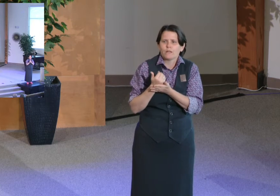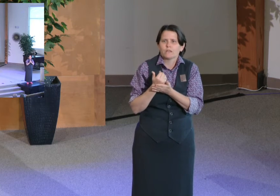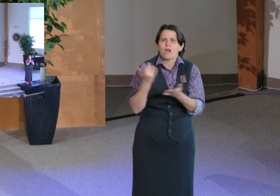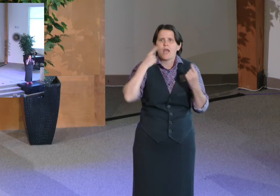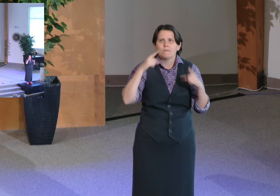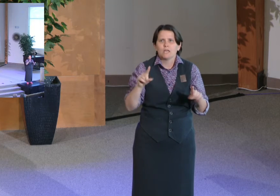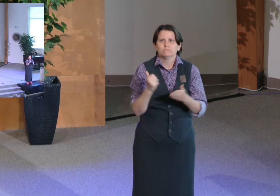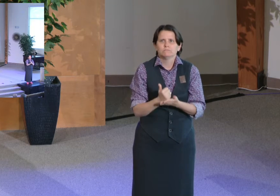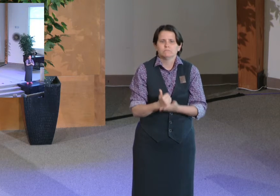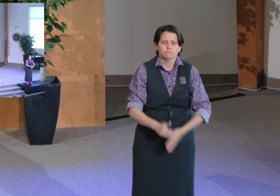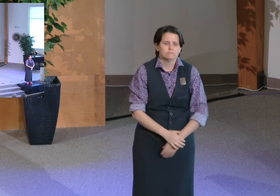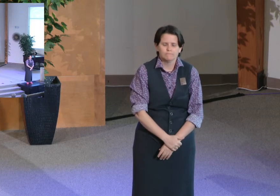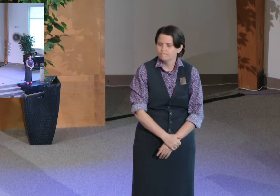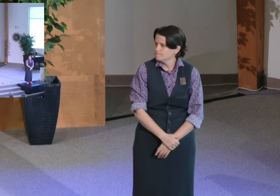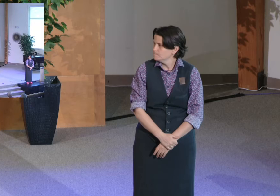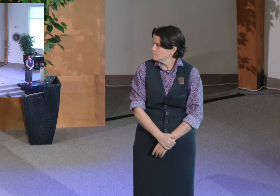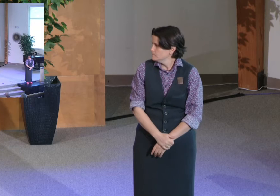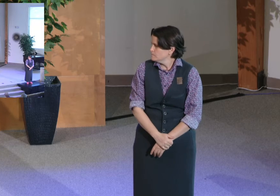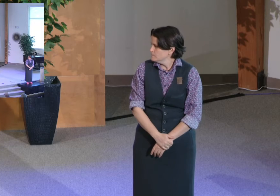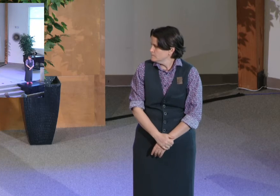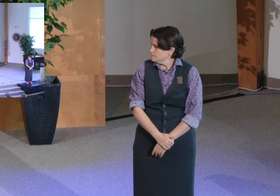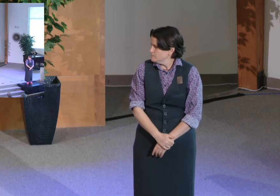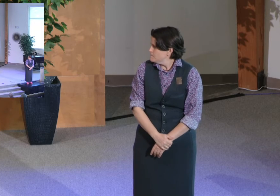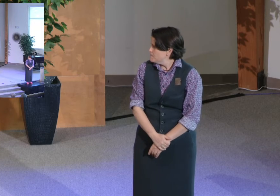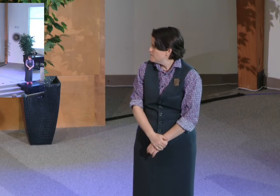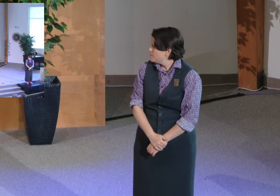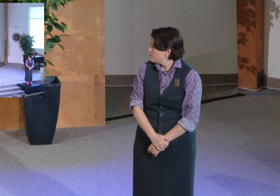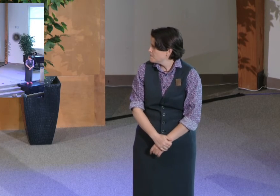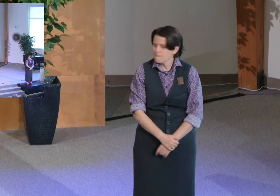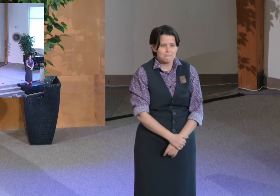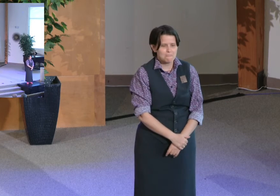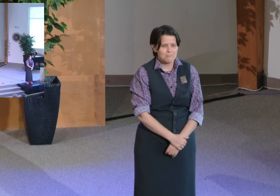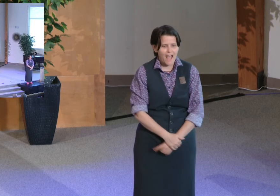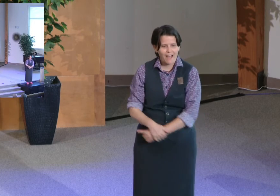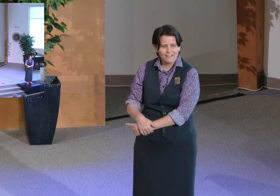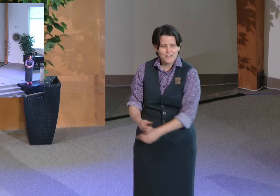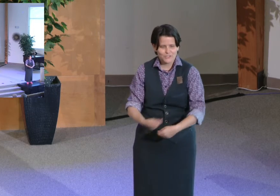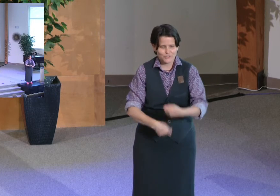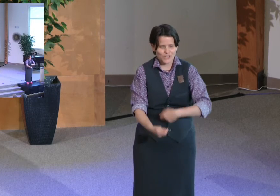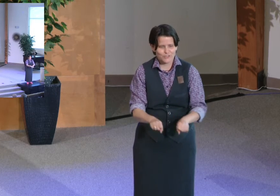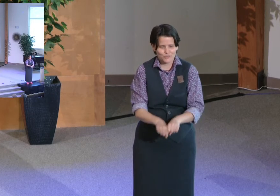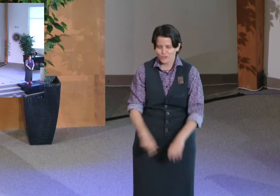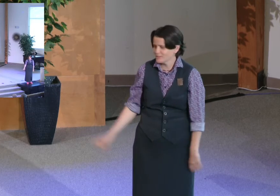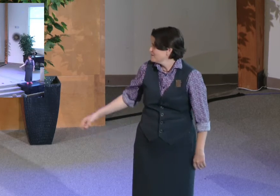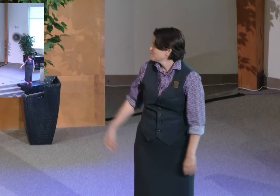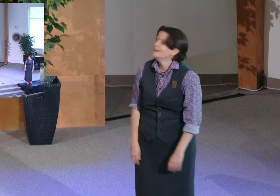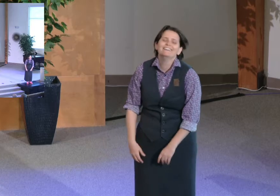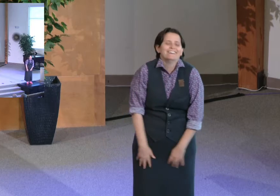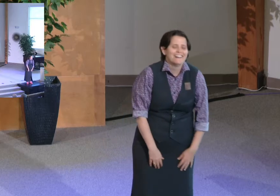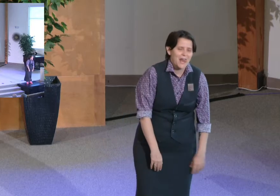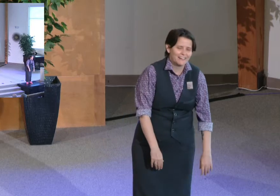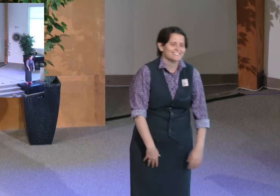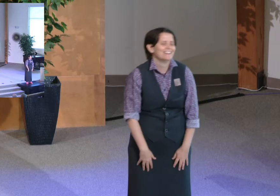All right. I don't know if you know this, but we also give back to the community. So everything that comes in,